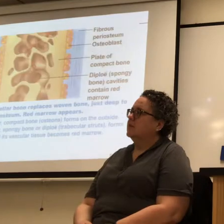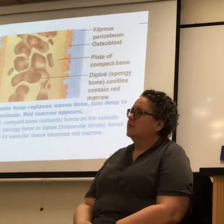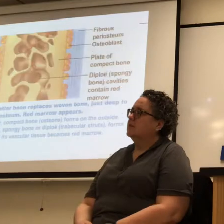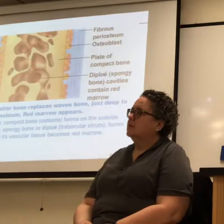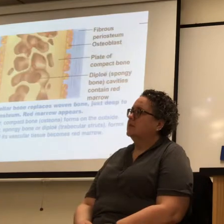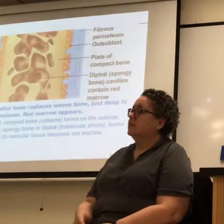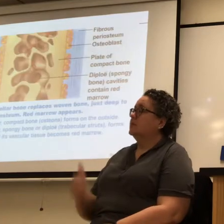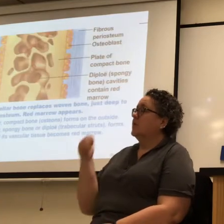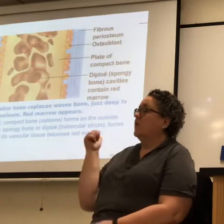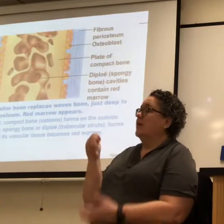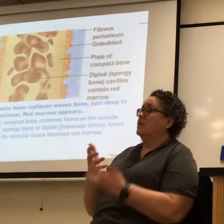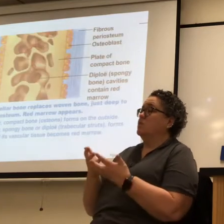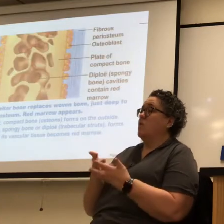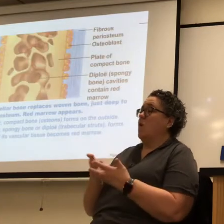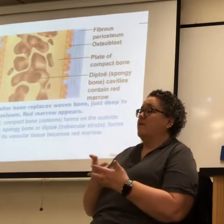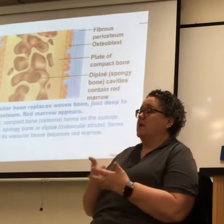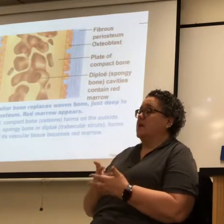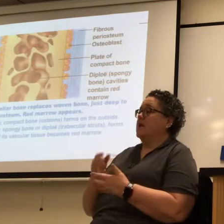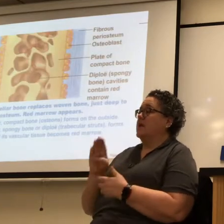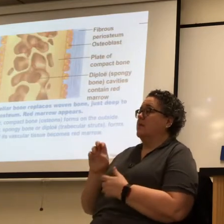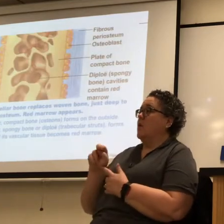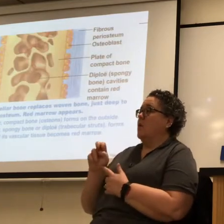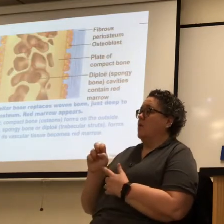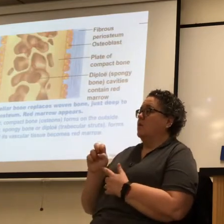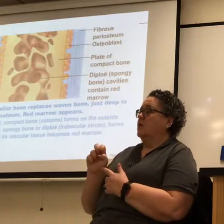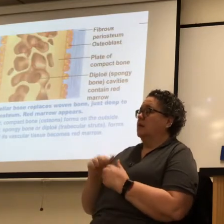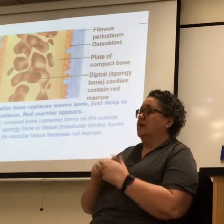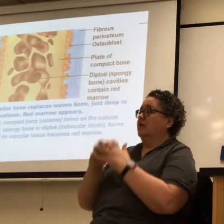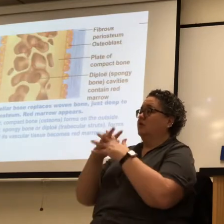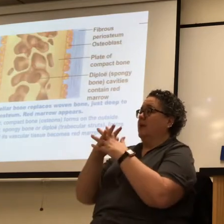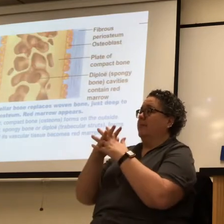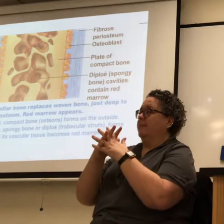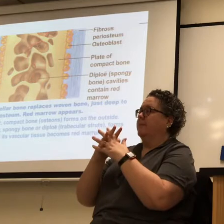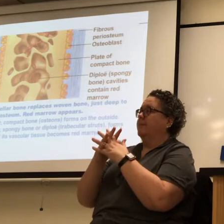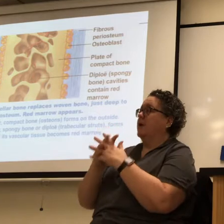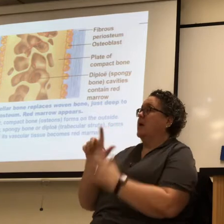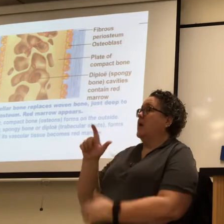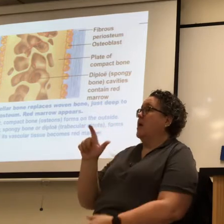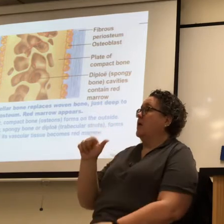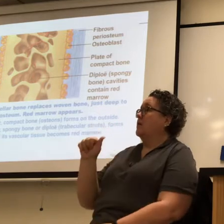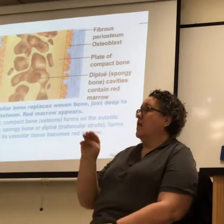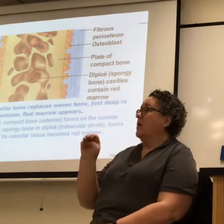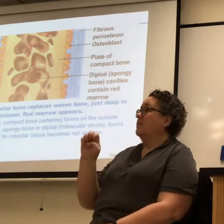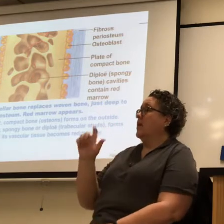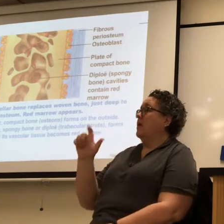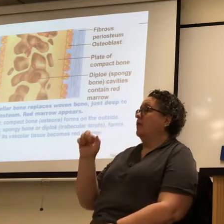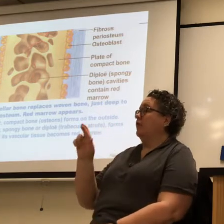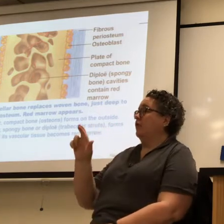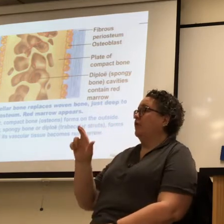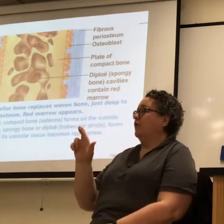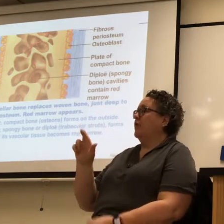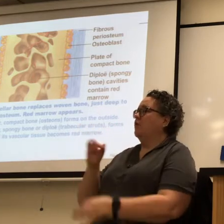So this woven bone takes shape. Lamellar bone replaces woven bone.